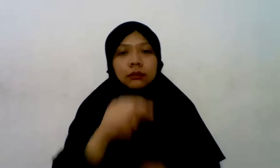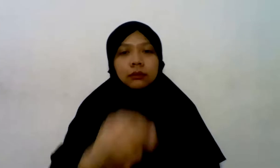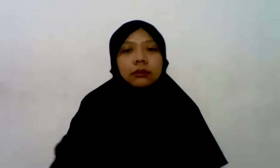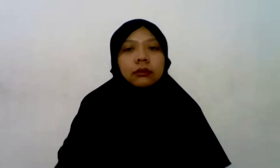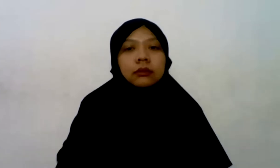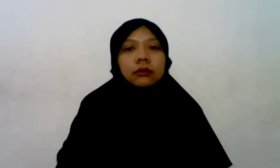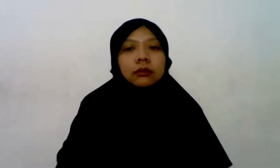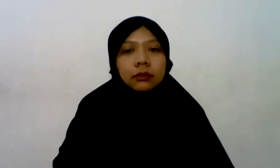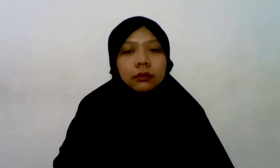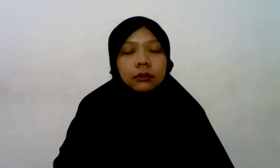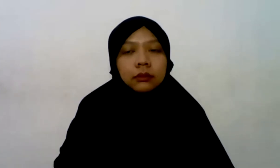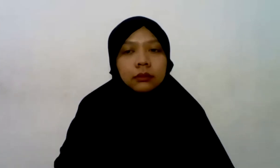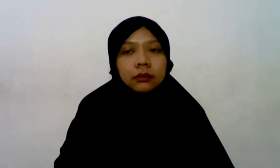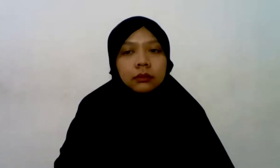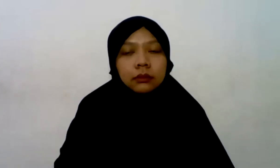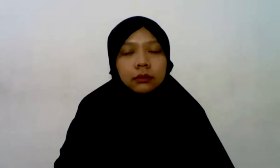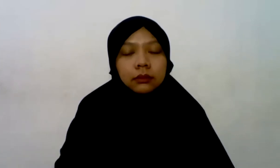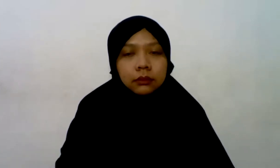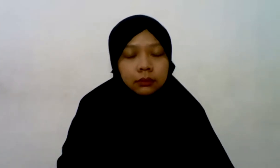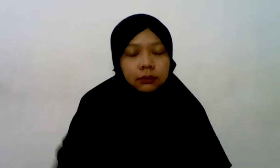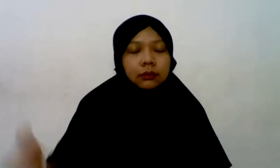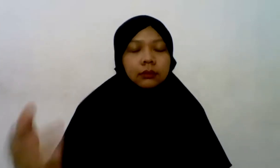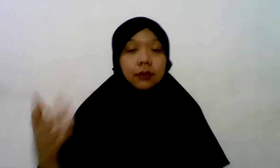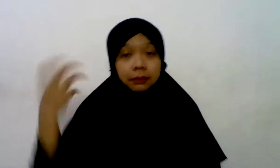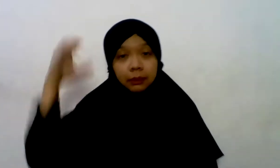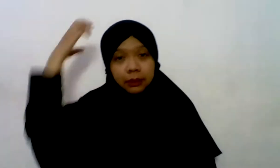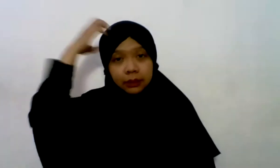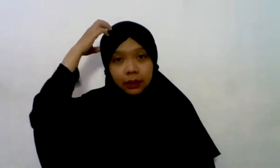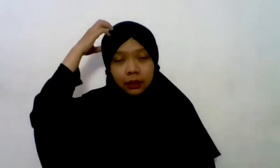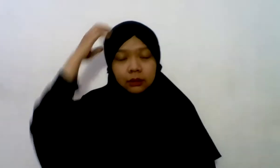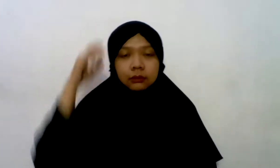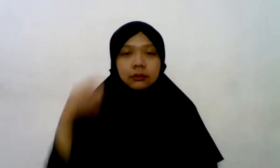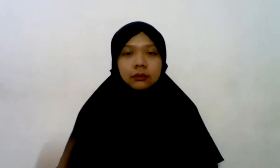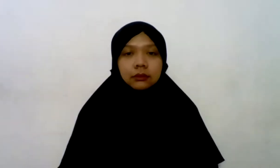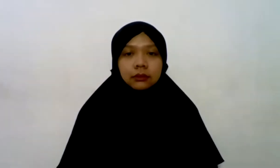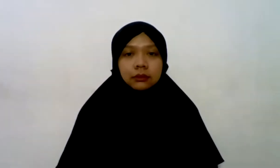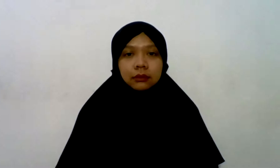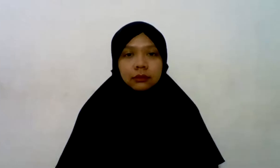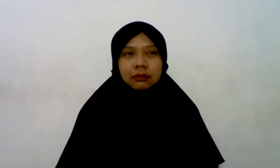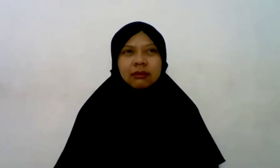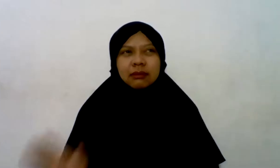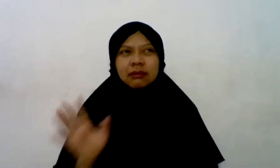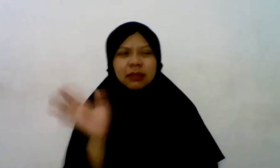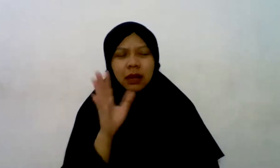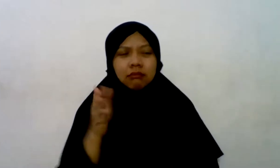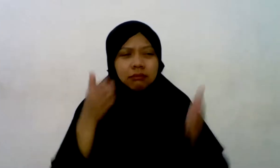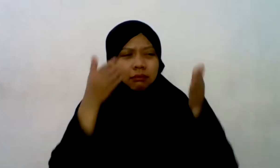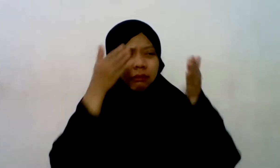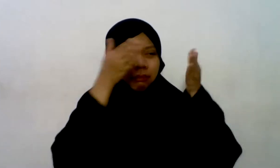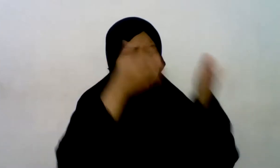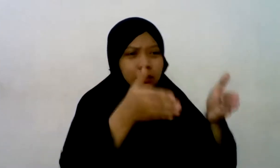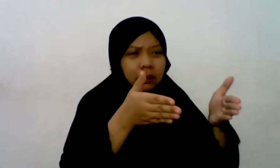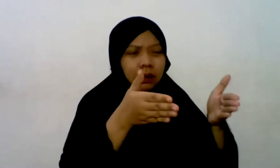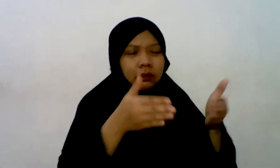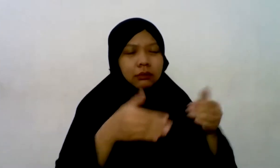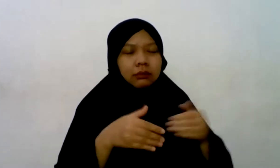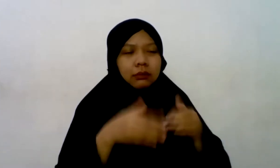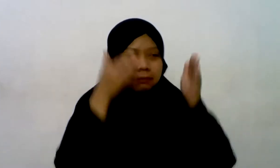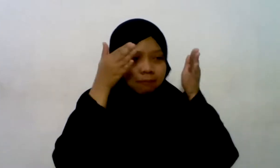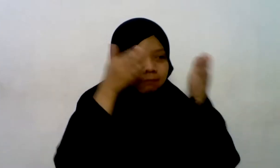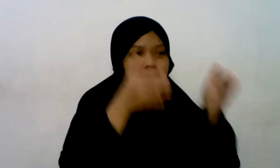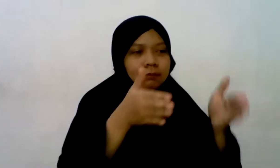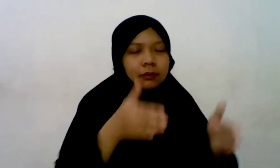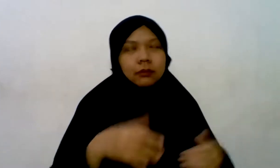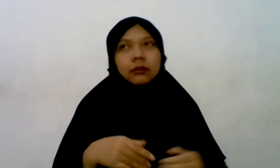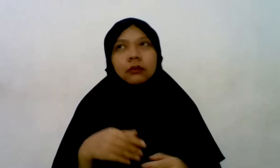please? The government actually did not pay attention for this group, especially for